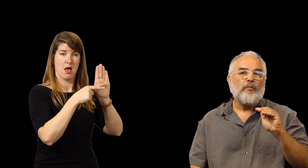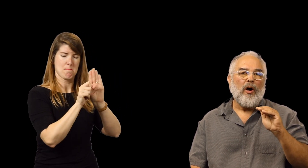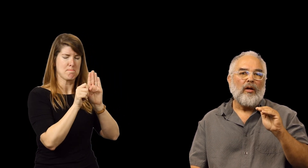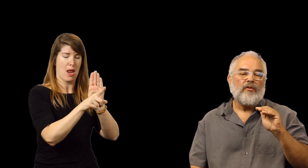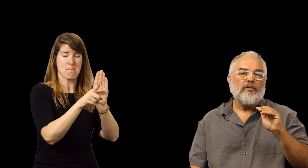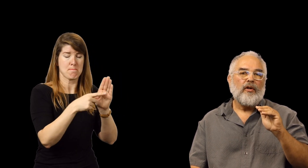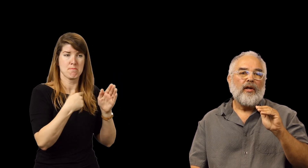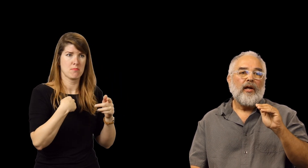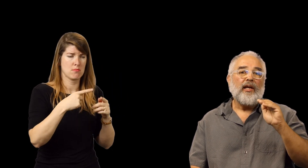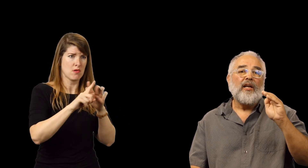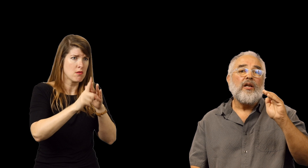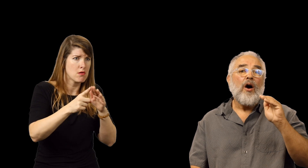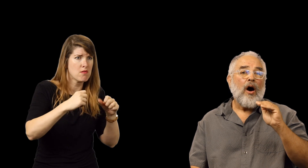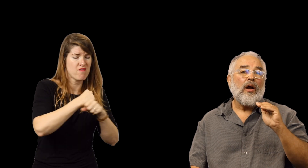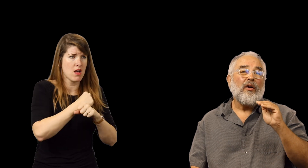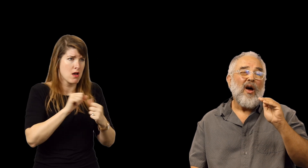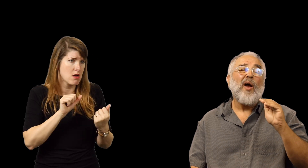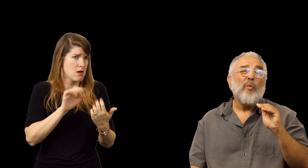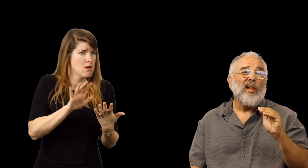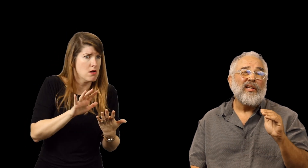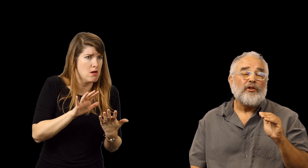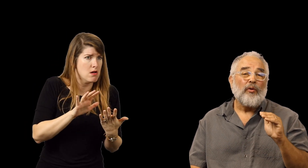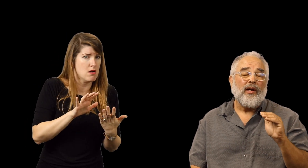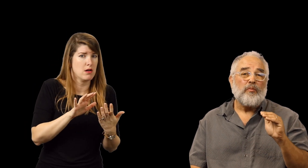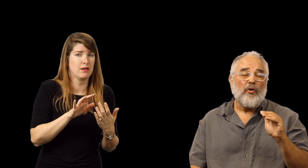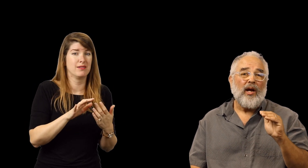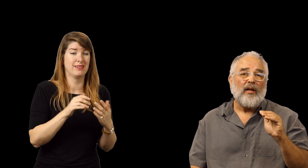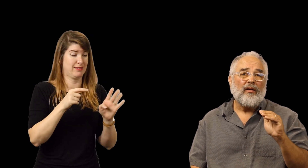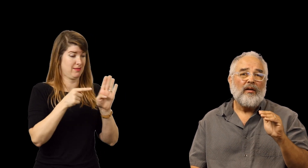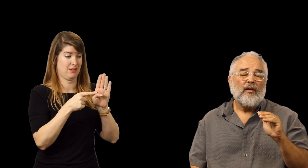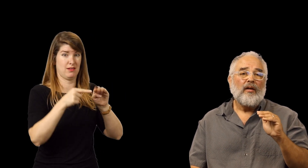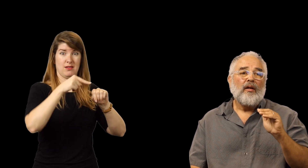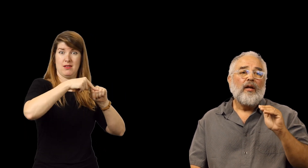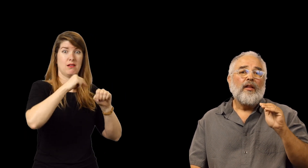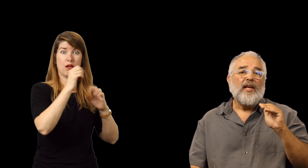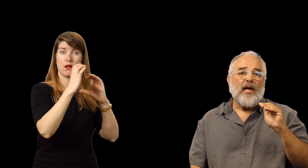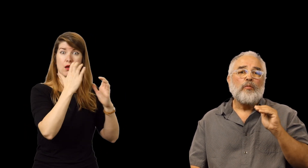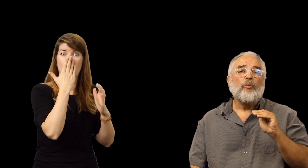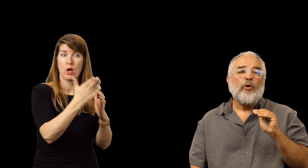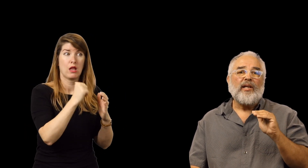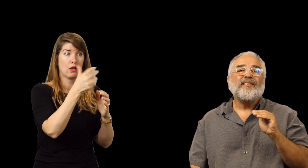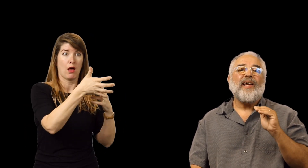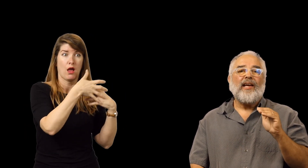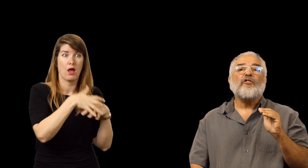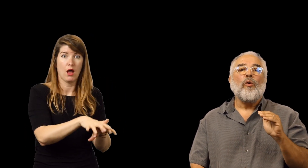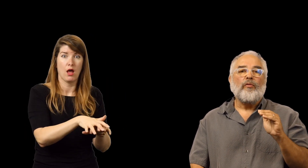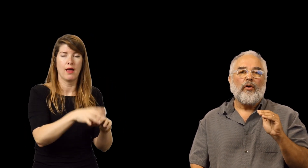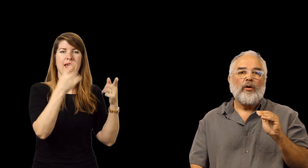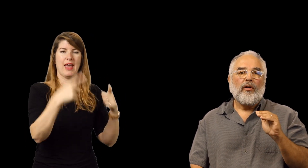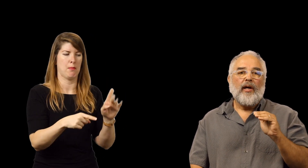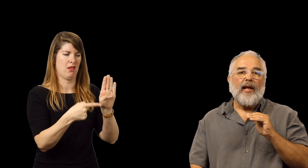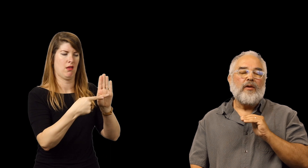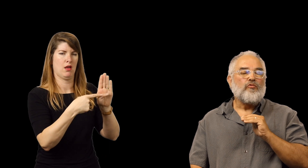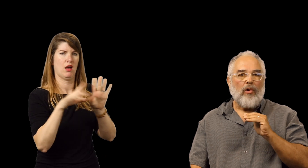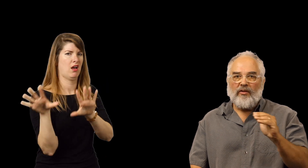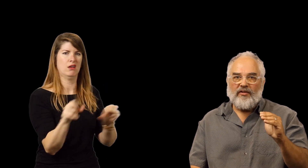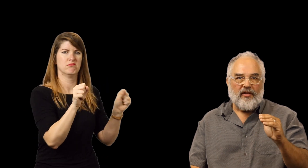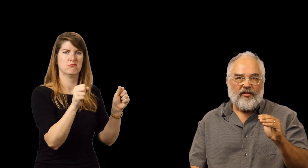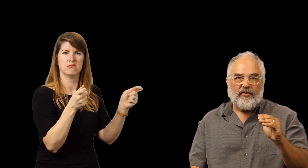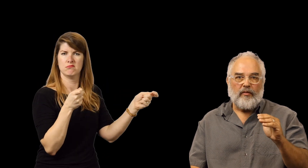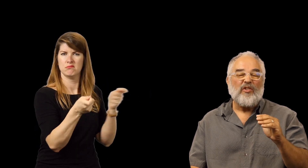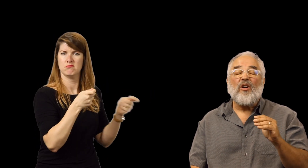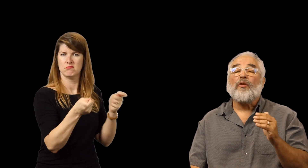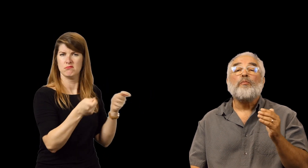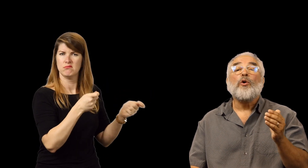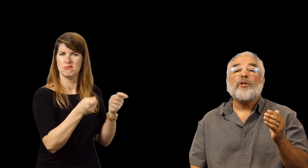flight response in a not well integrated brain, the animal brain takes over and it runs